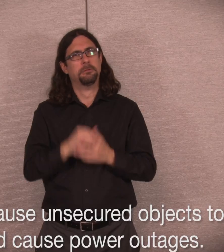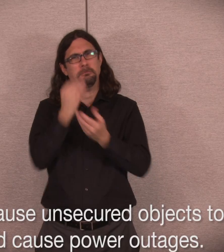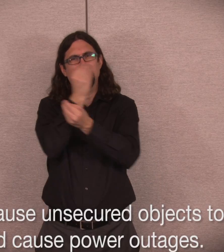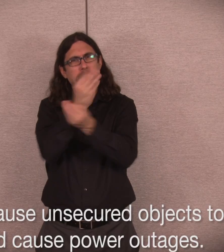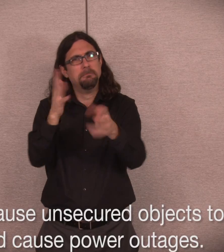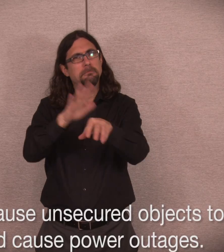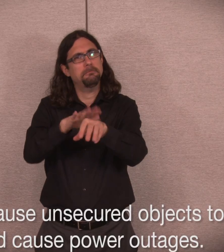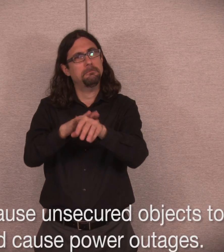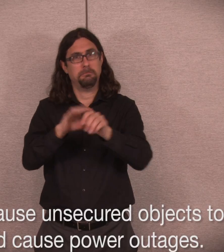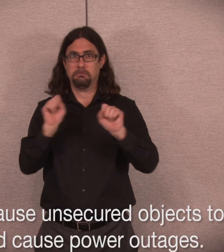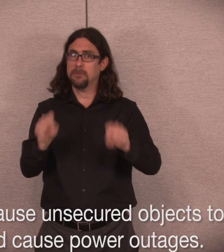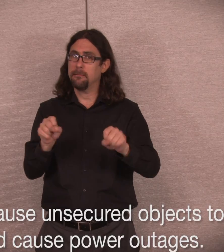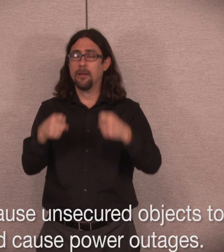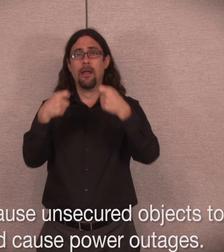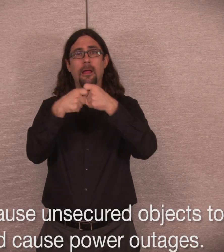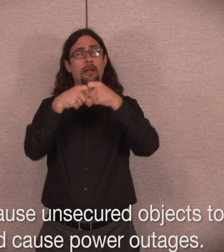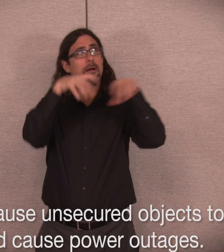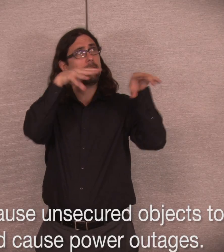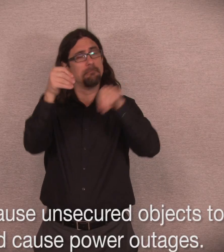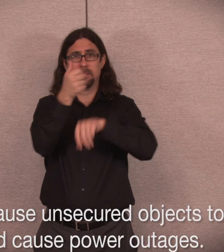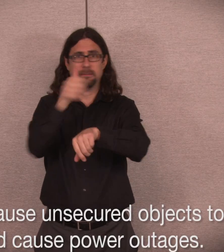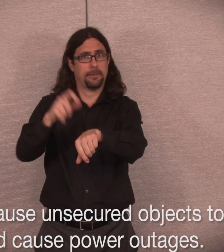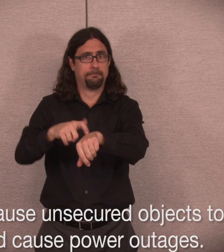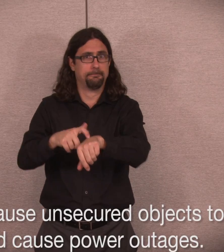and cause power outages.